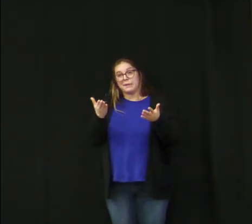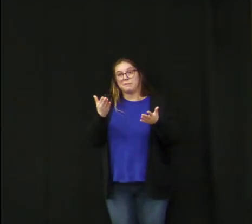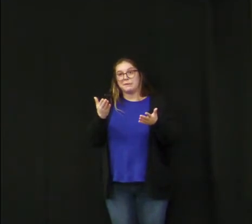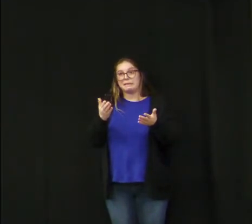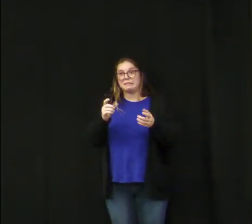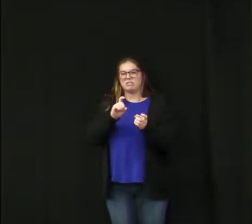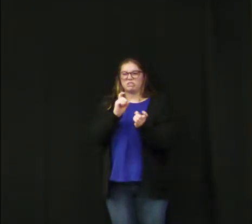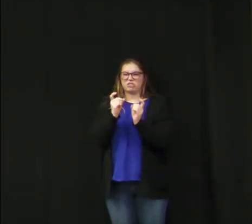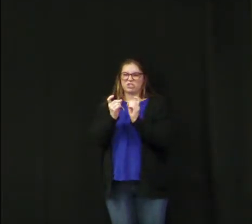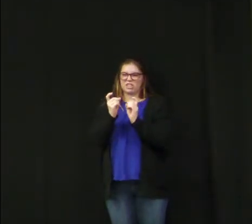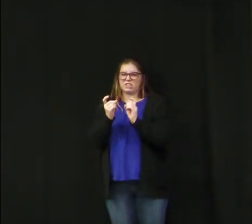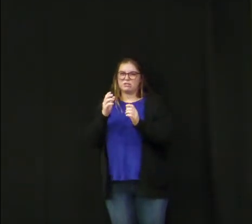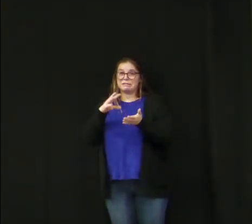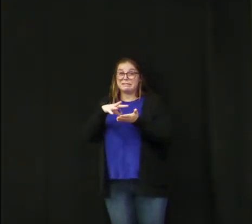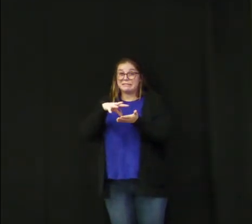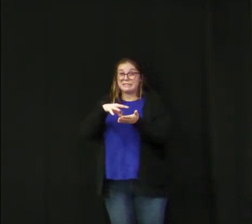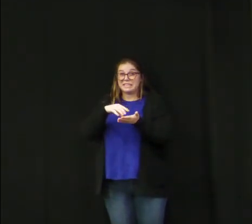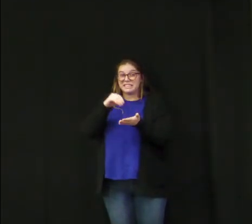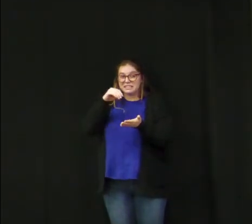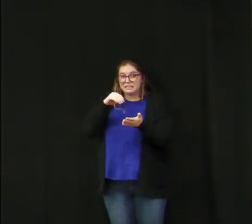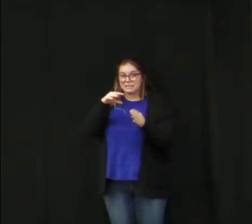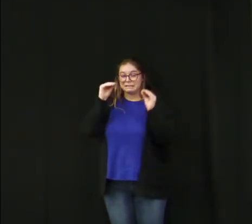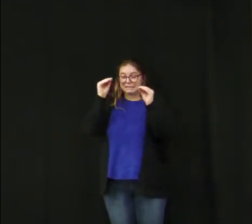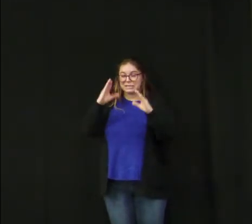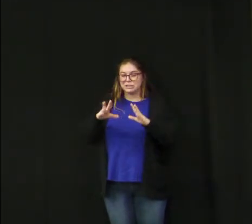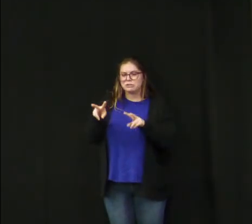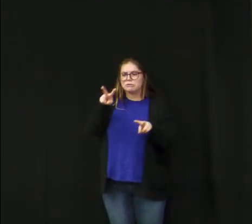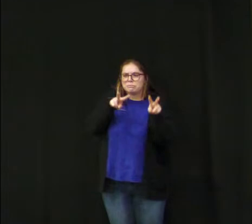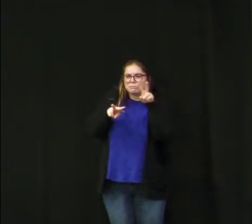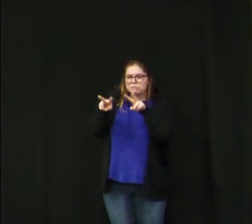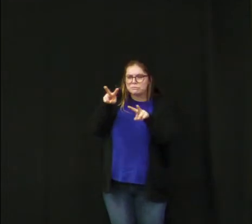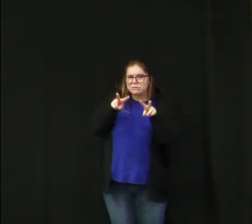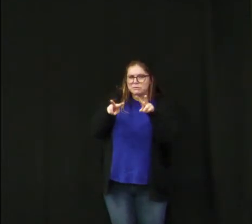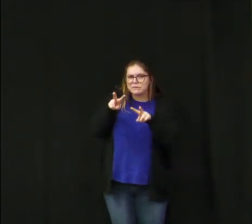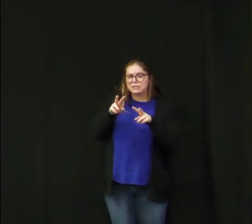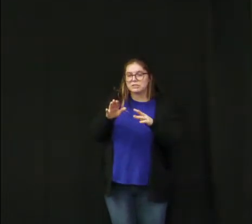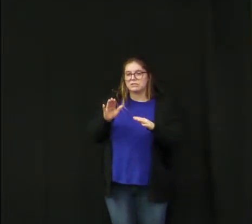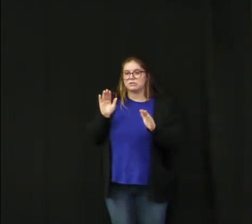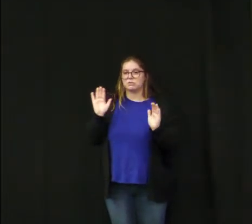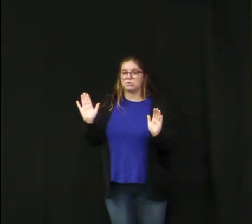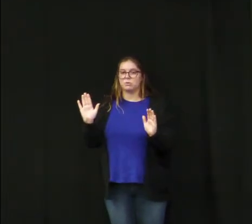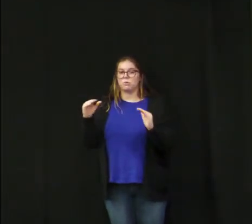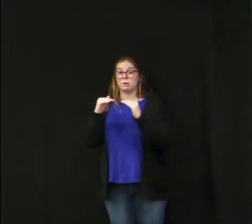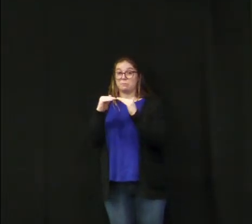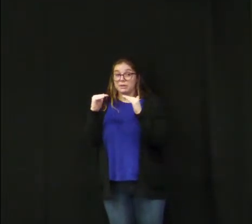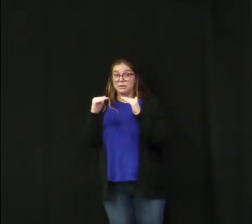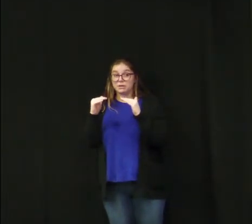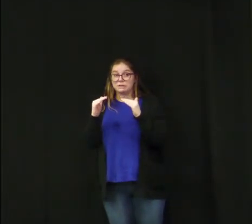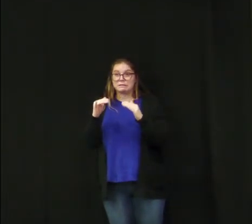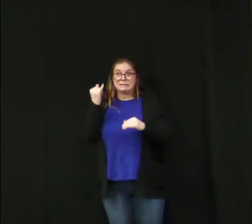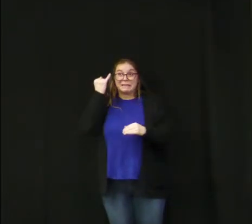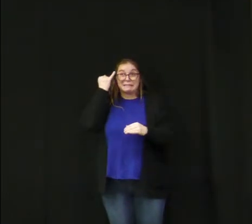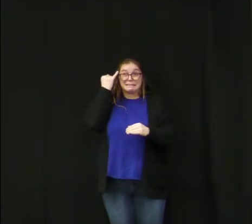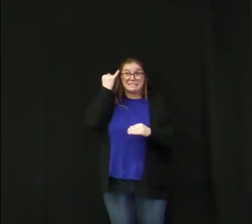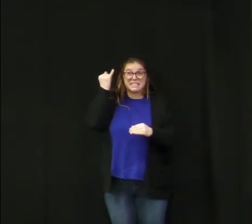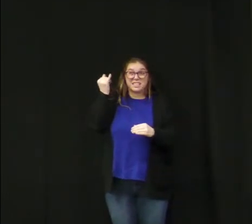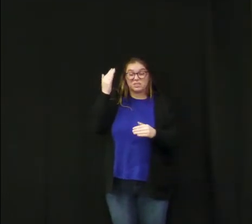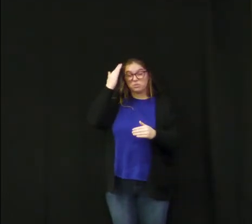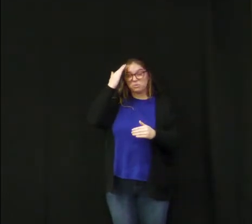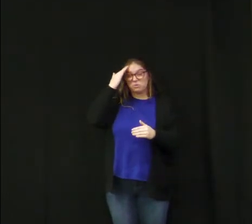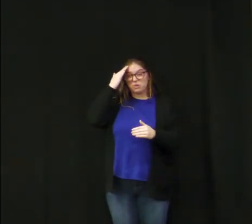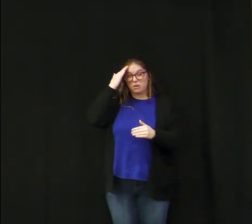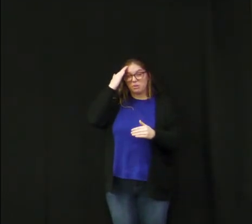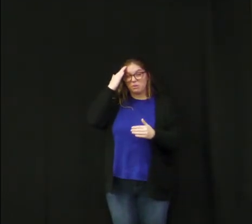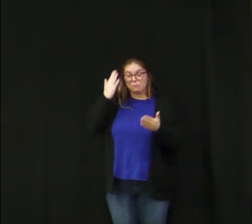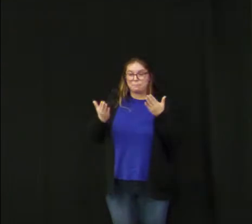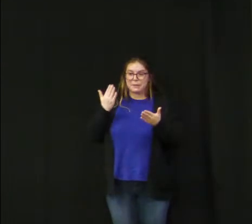last year, like to discuss with the people that you were, like your peers, so just so you have an idea, because Yeah. like I'm thinking of the ones that you might